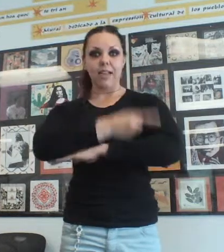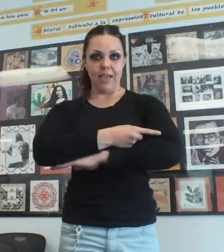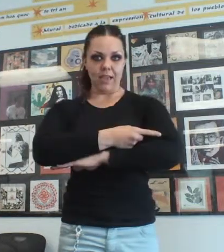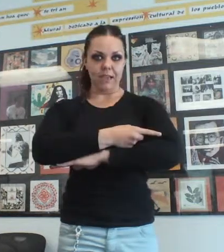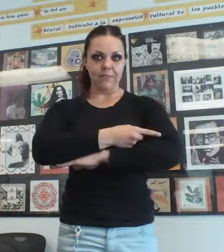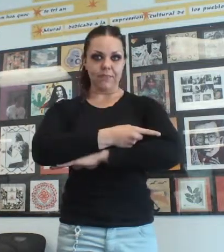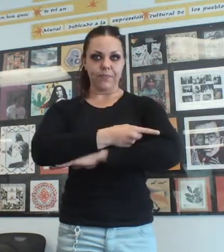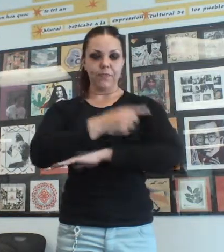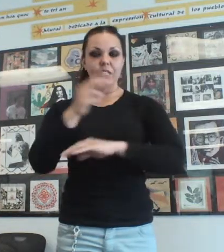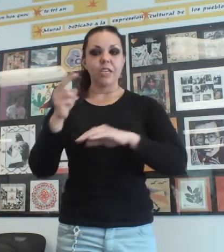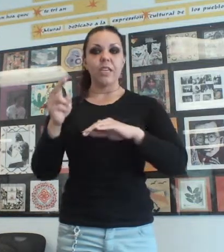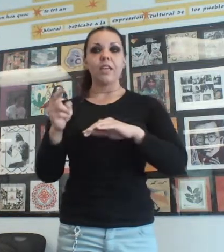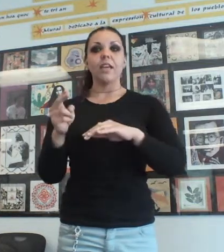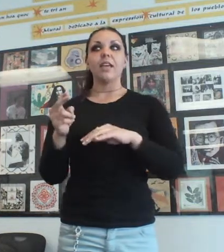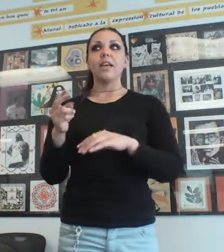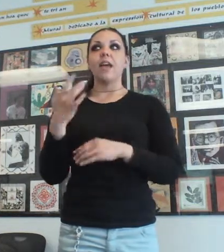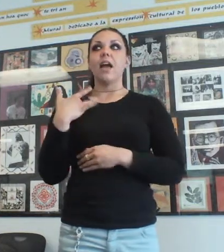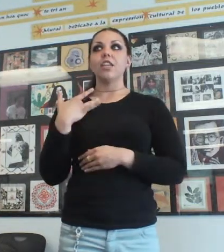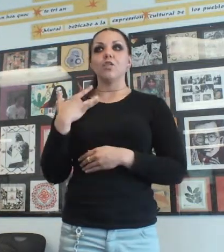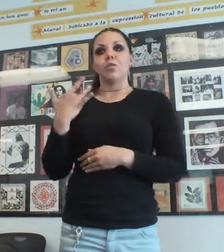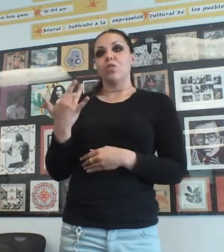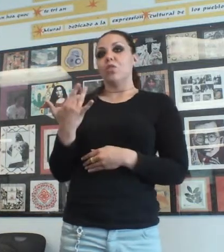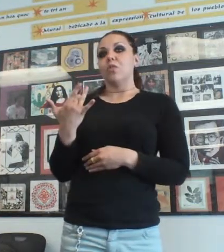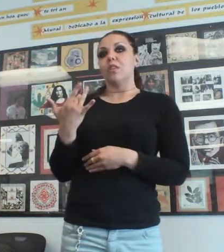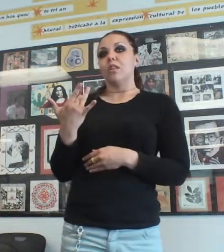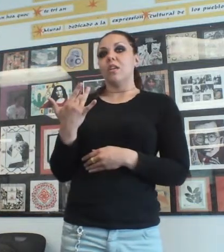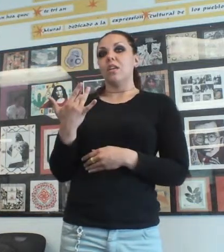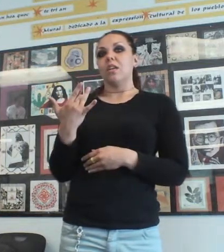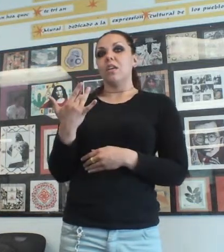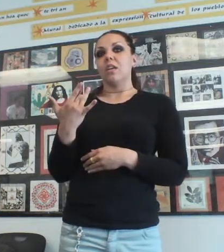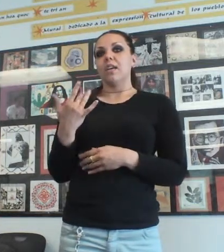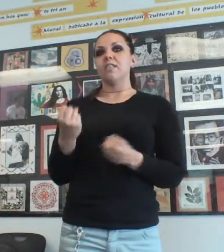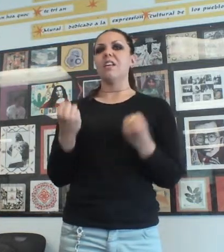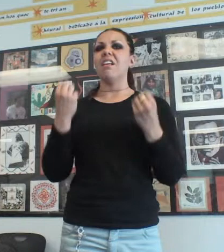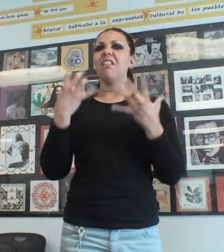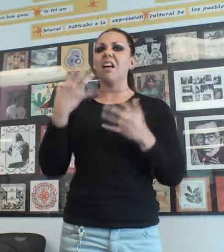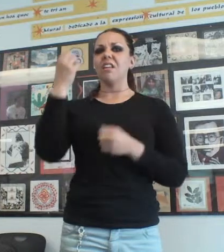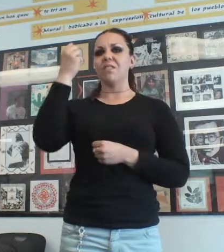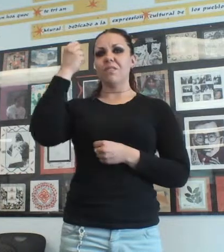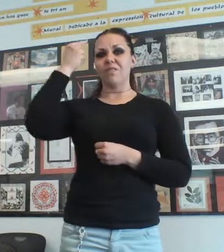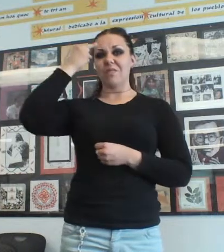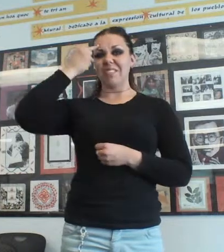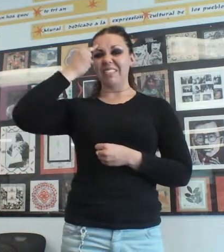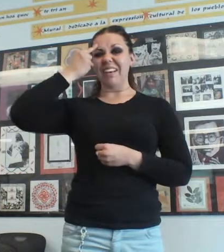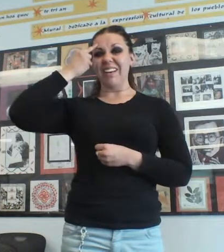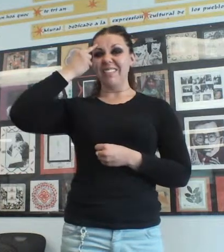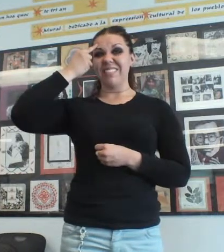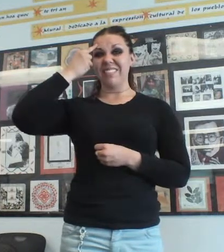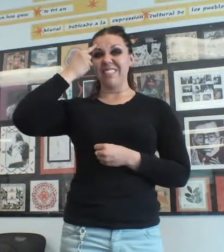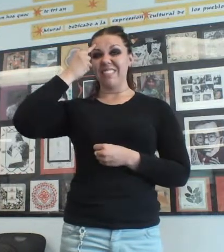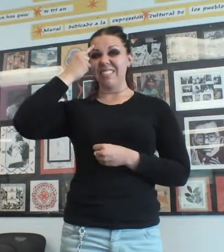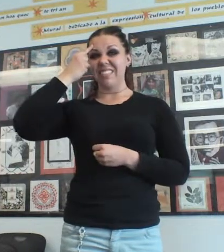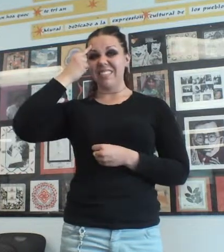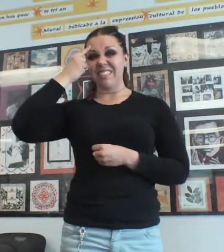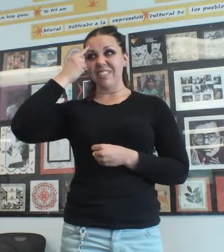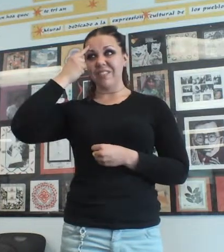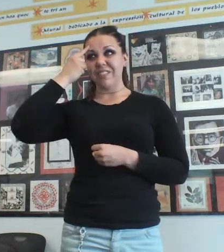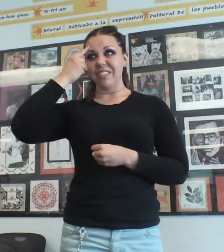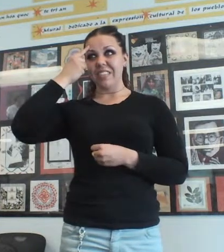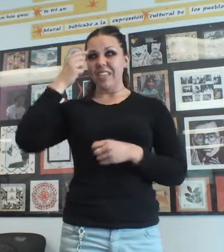usually it's too much cognitive effort to put out the wrong message and then put out the right message, and it's too much physical effort. you know what